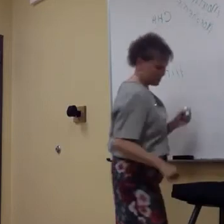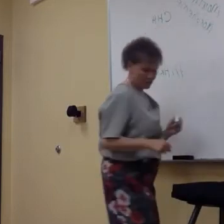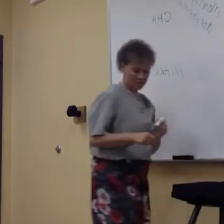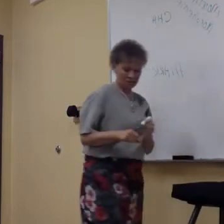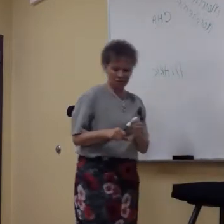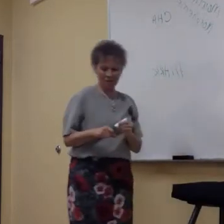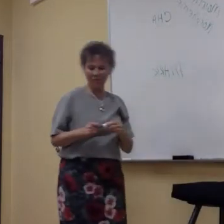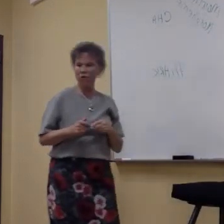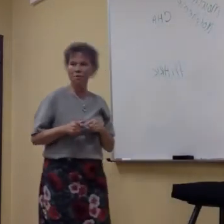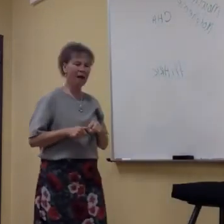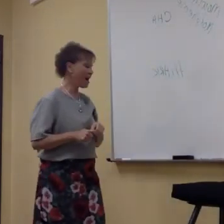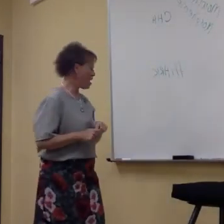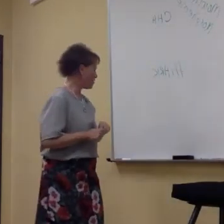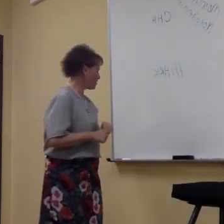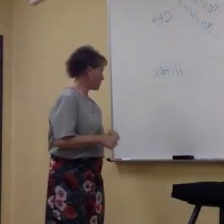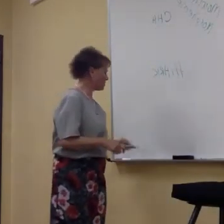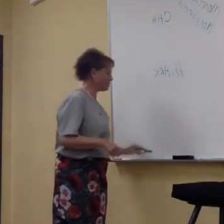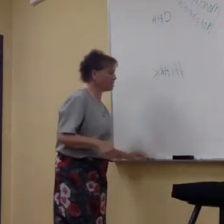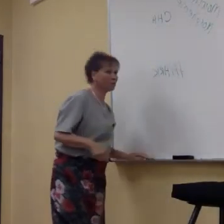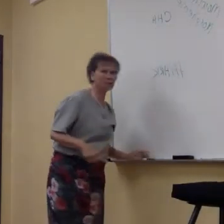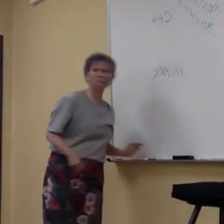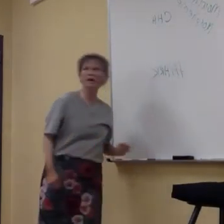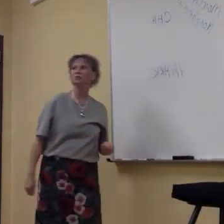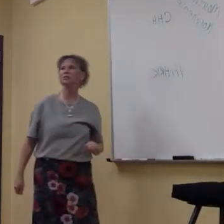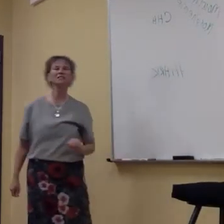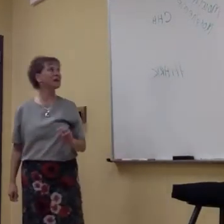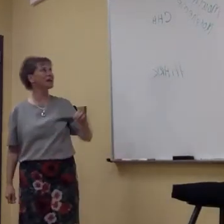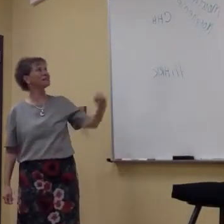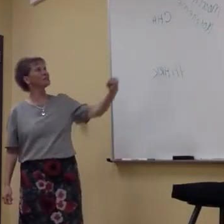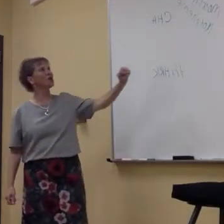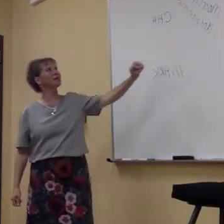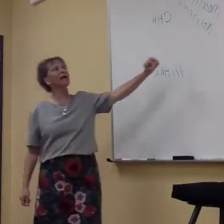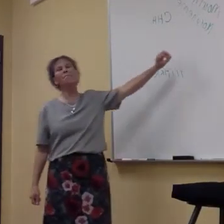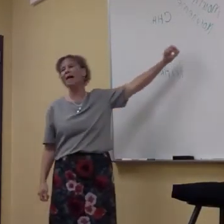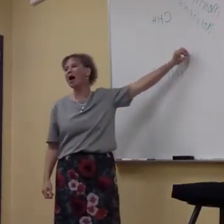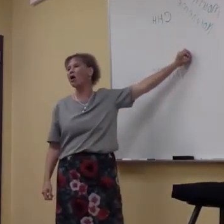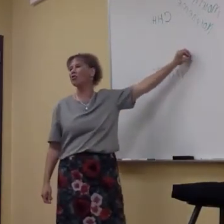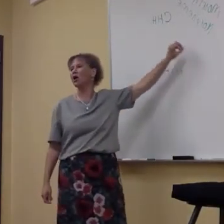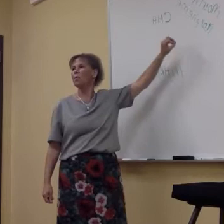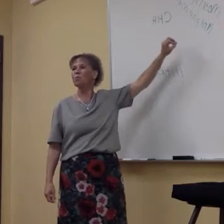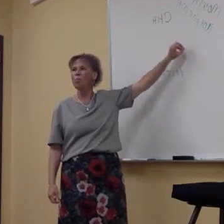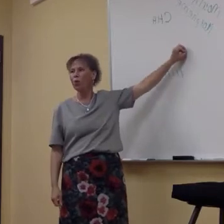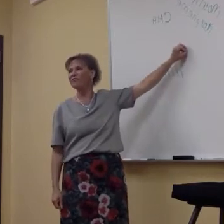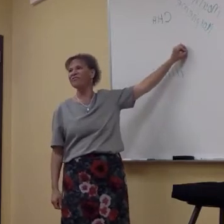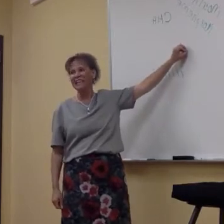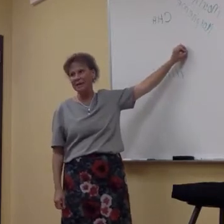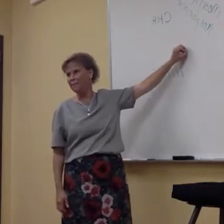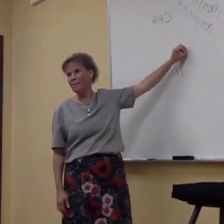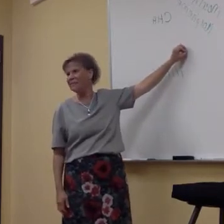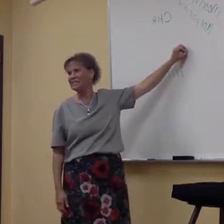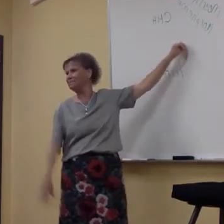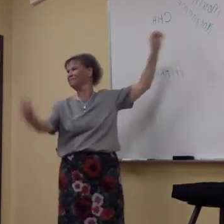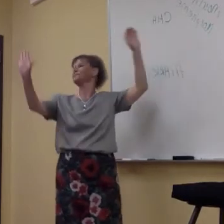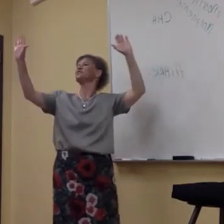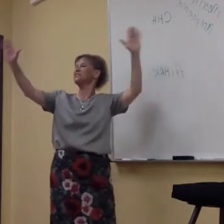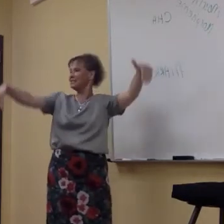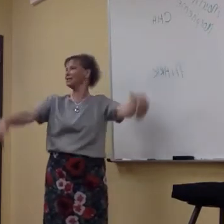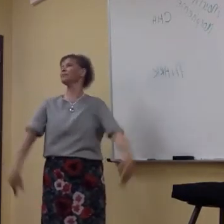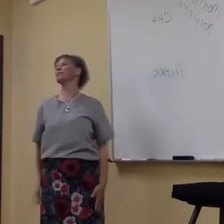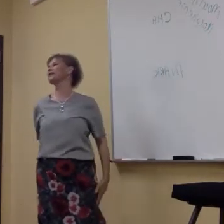The shape of your mouth that corresponds with the sign is called a mouth morpheme. Just impress